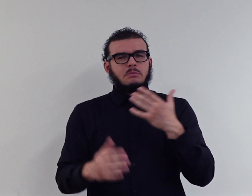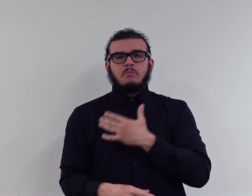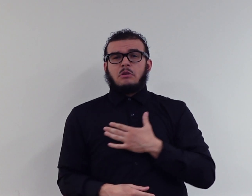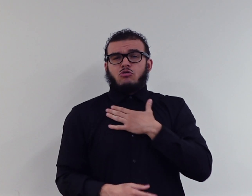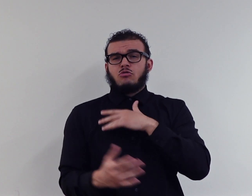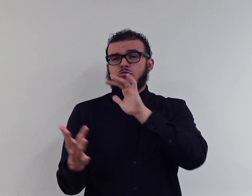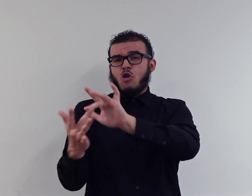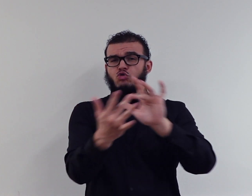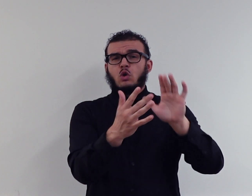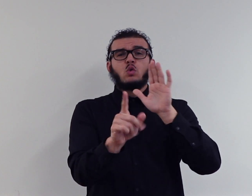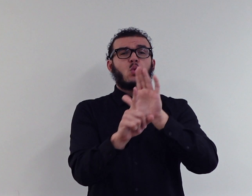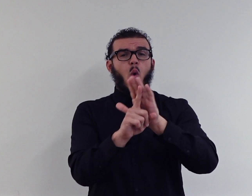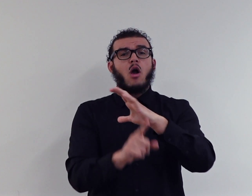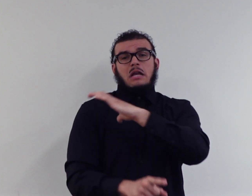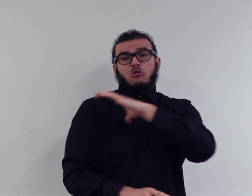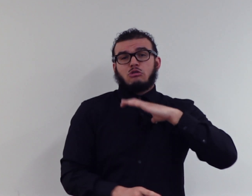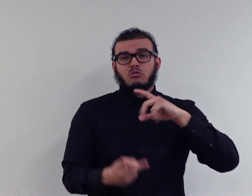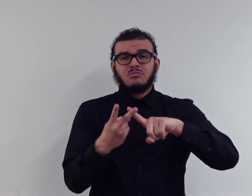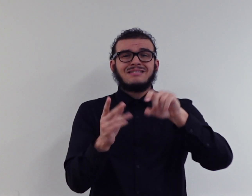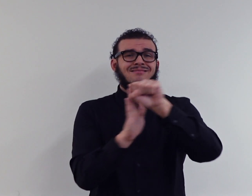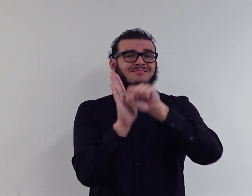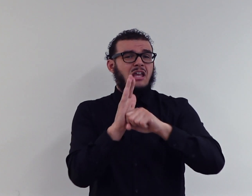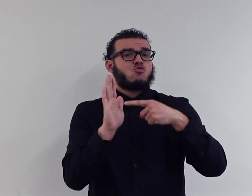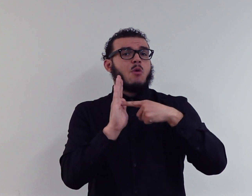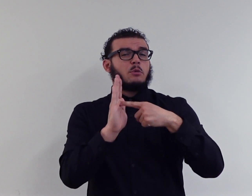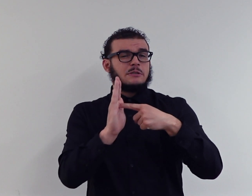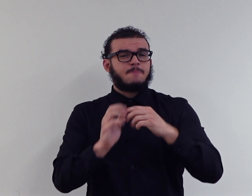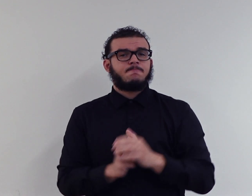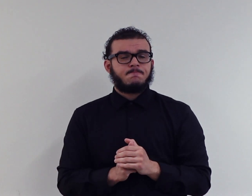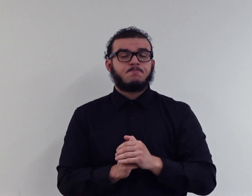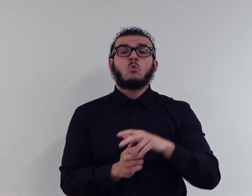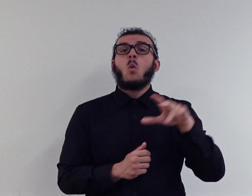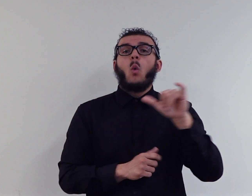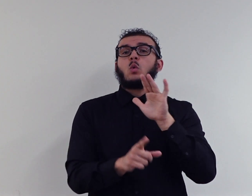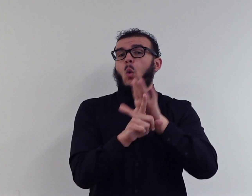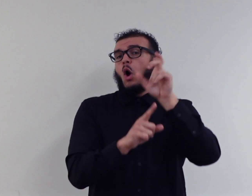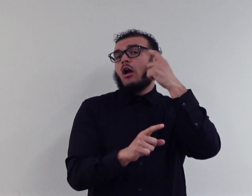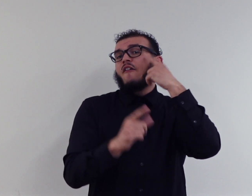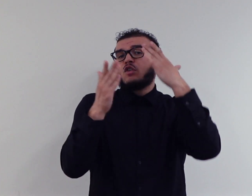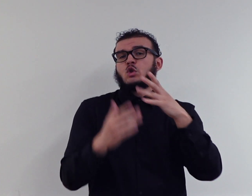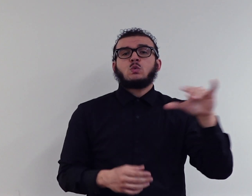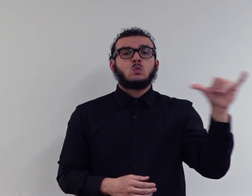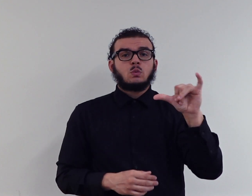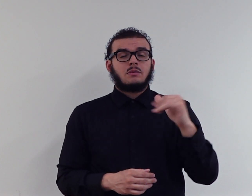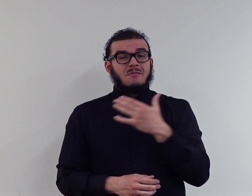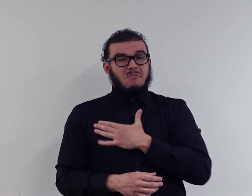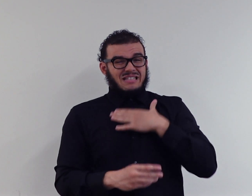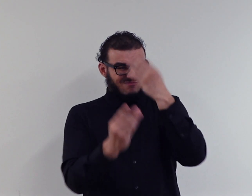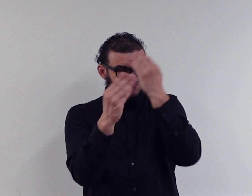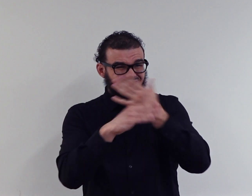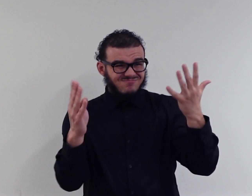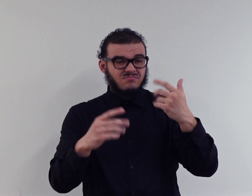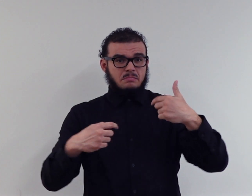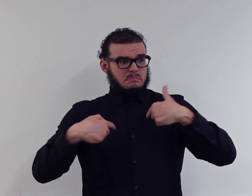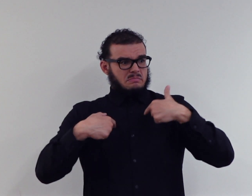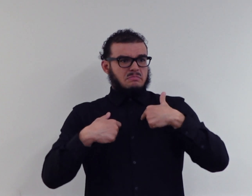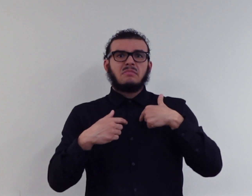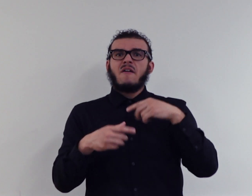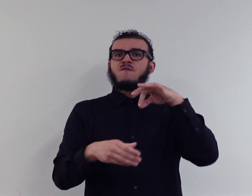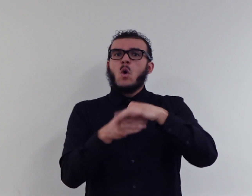your congressional and state representatives as well as your governor. Tell them that you, as their constituent,